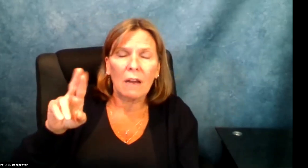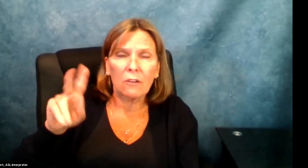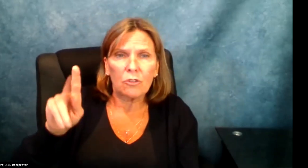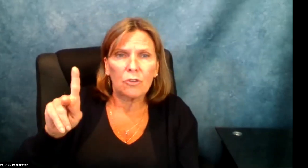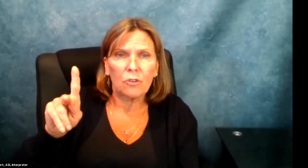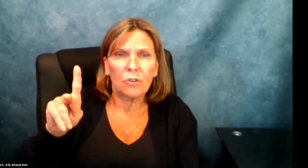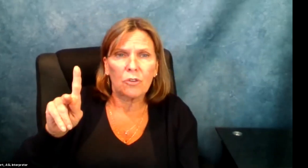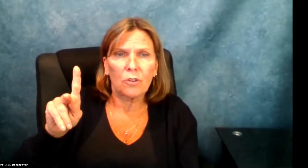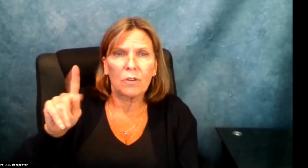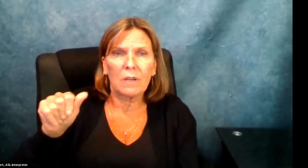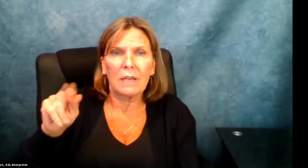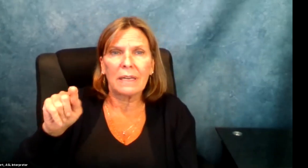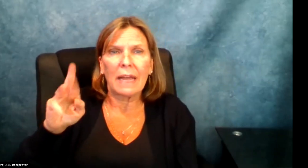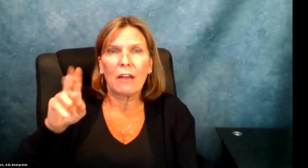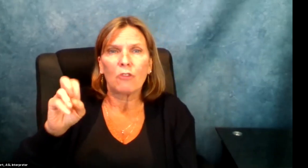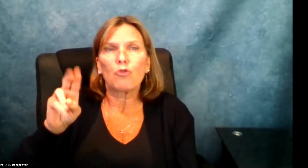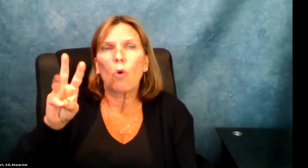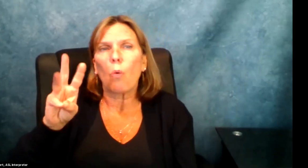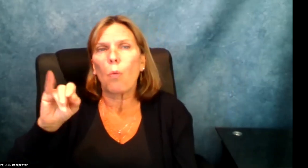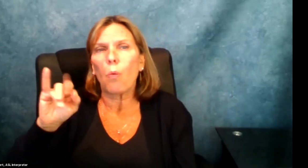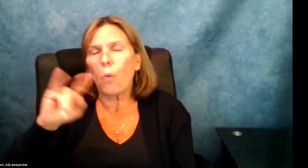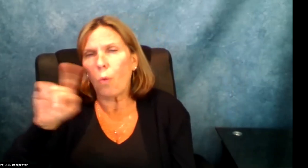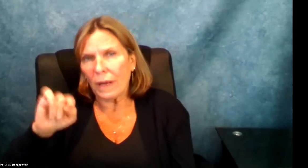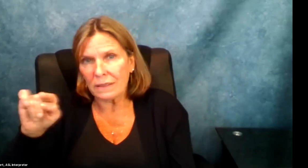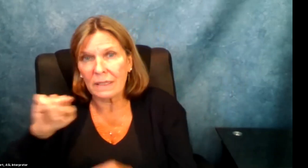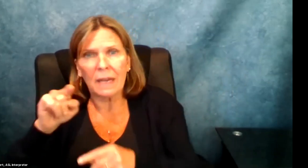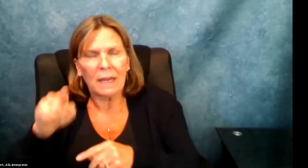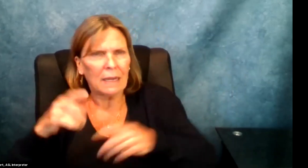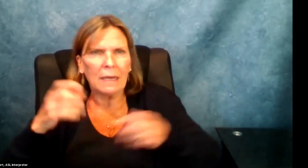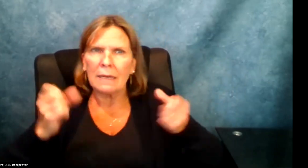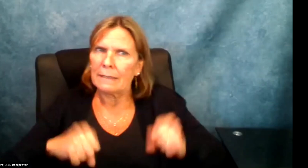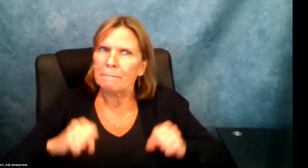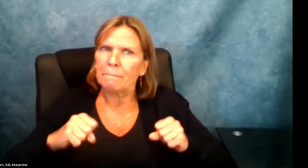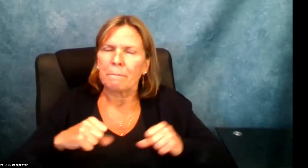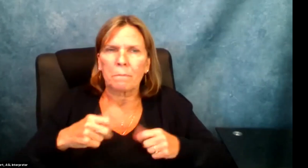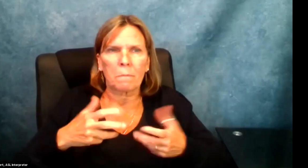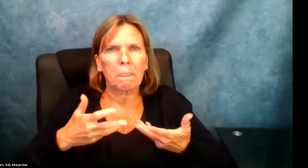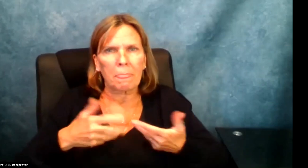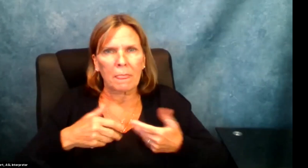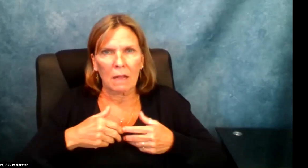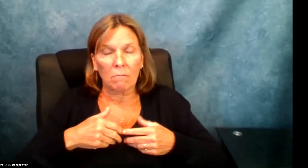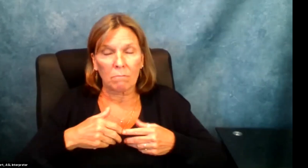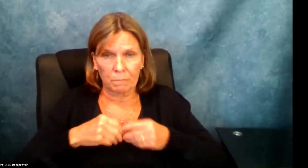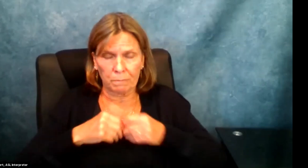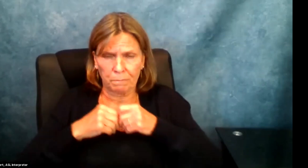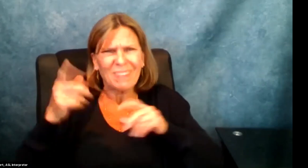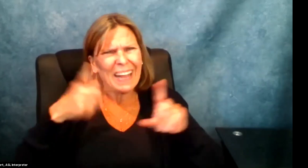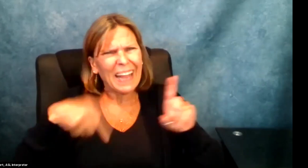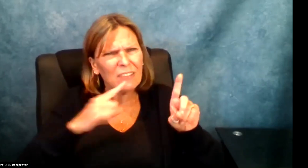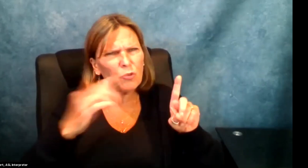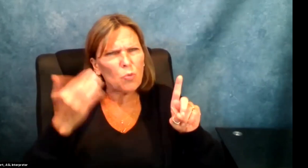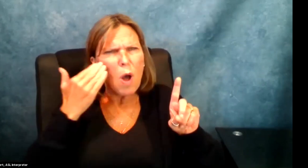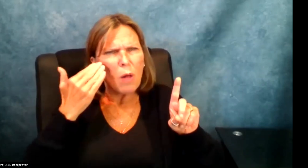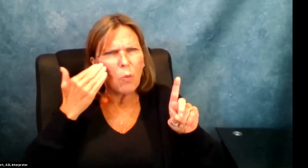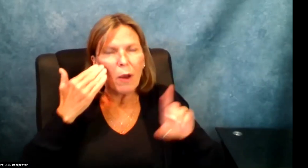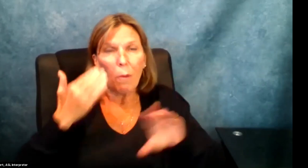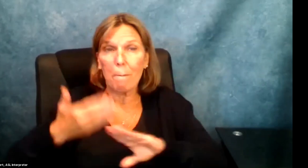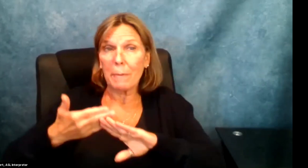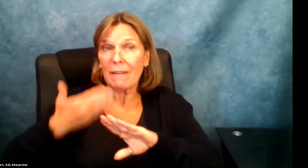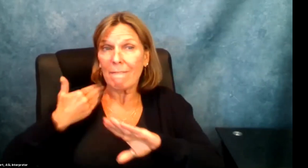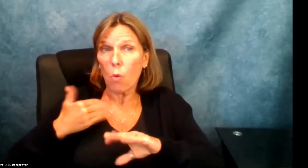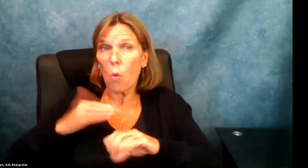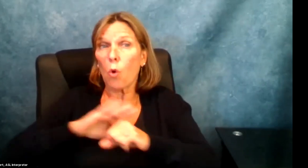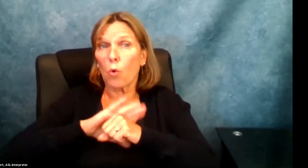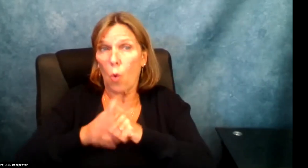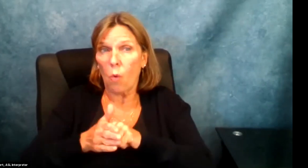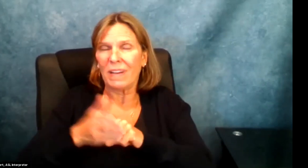office, and I think everyone here knows that before COVID-19, certainly that was a conversation that I